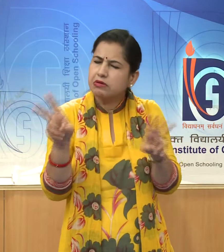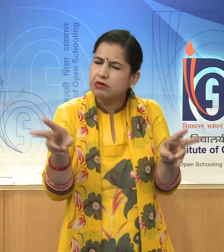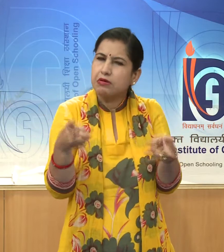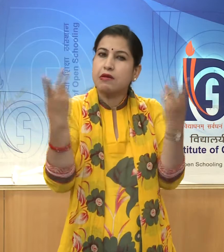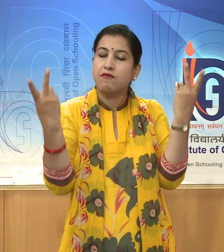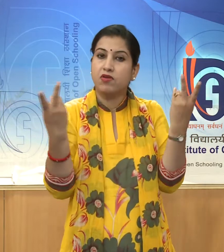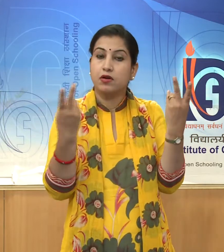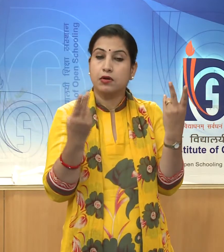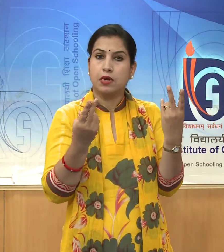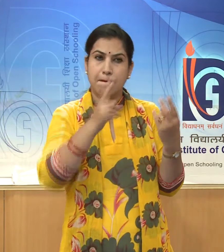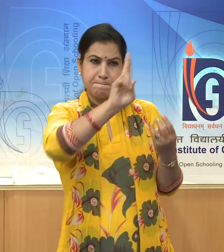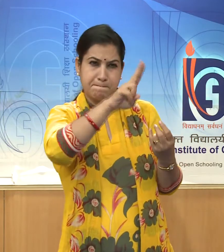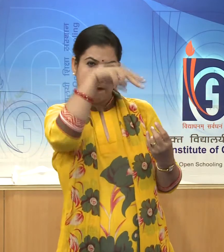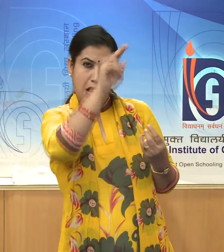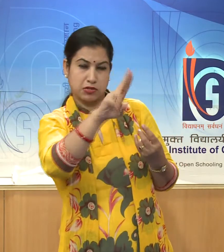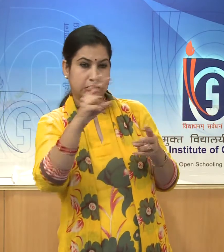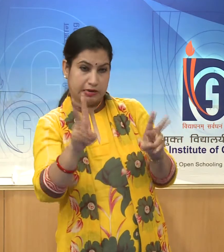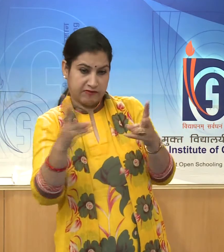distinctive brush strokes,